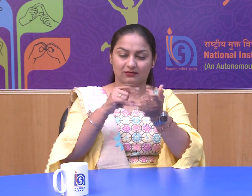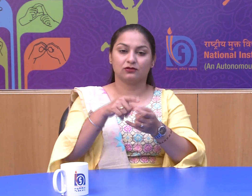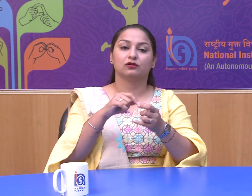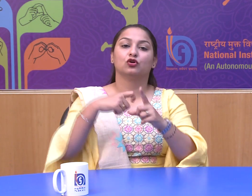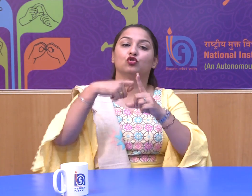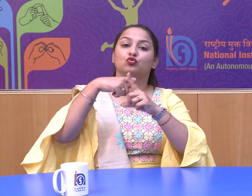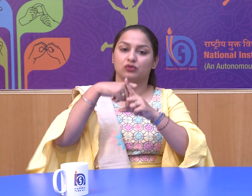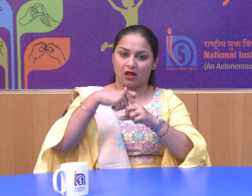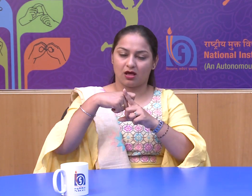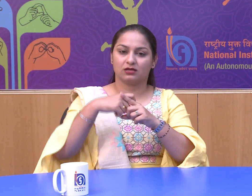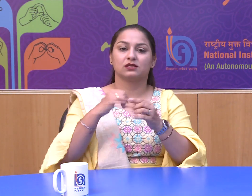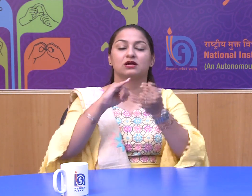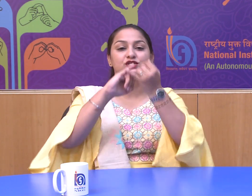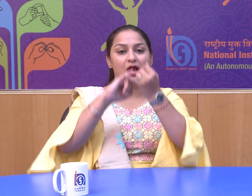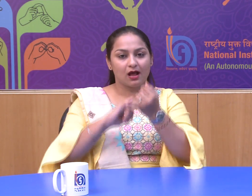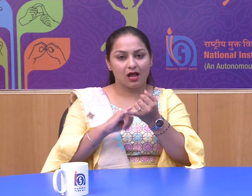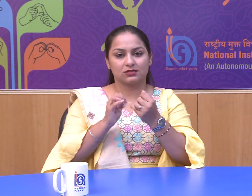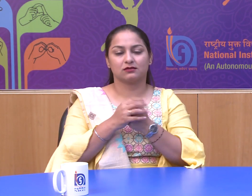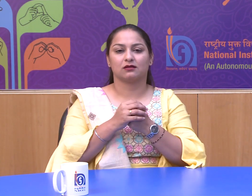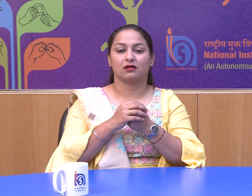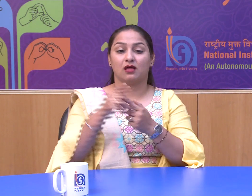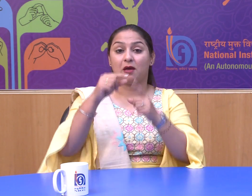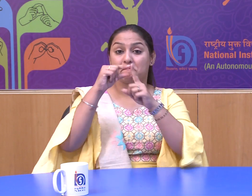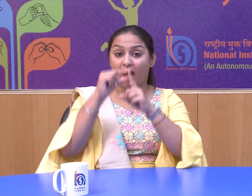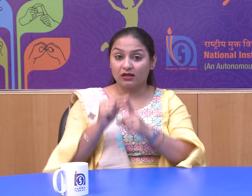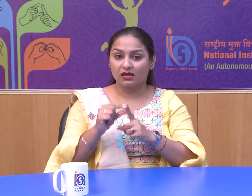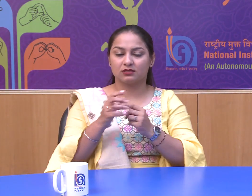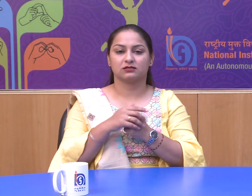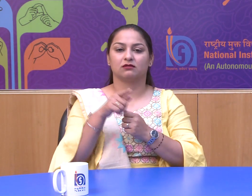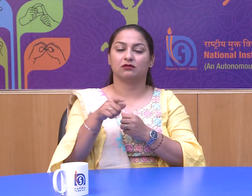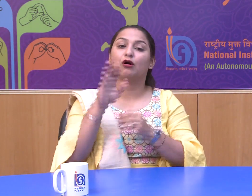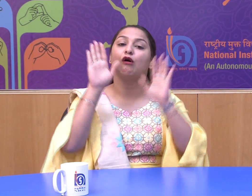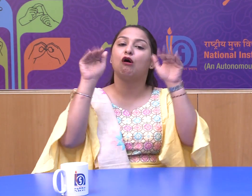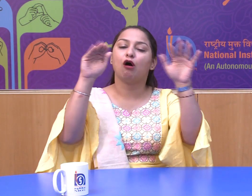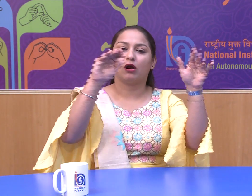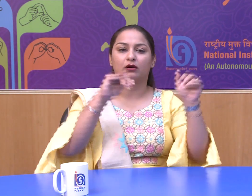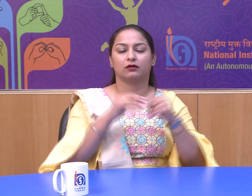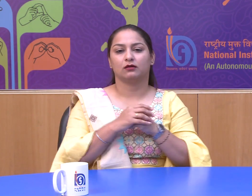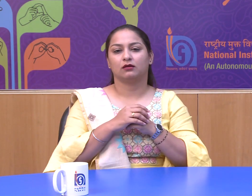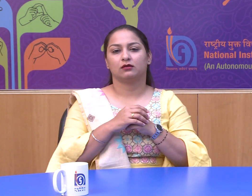Kushanas, Shakas, and Parthians were called Yavanas.